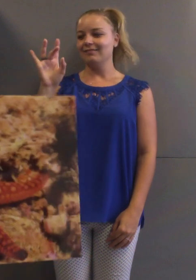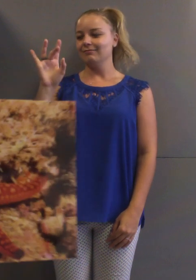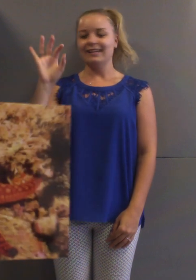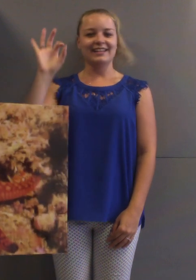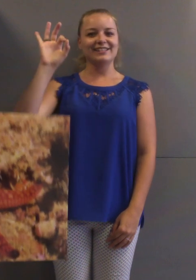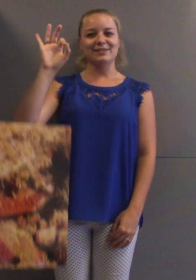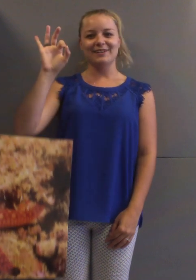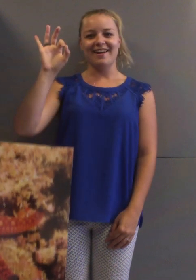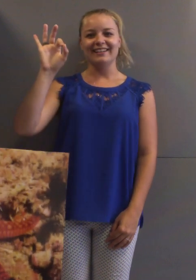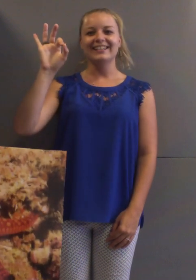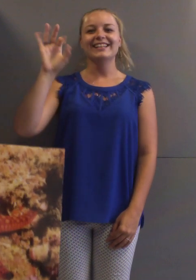I think this is number 9.